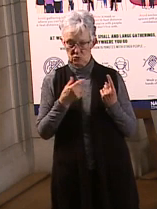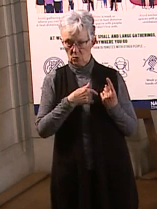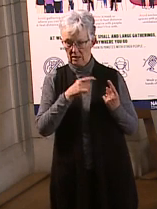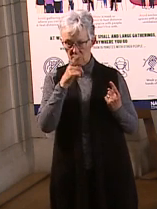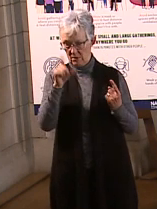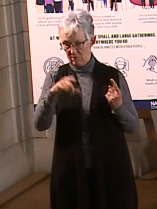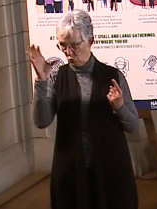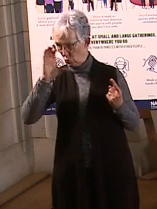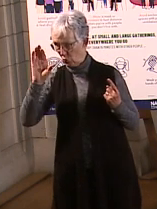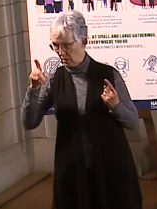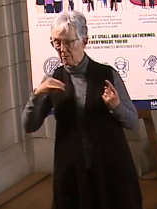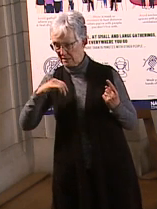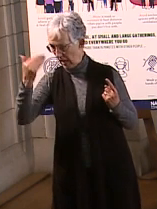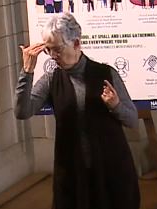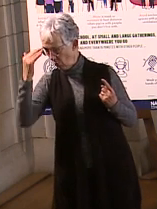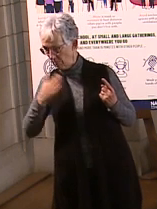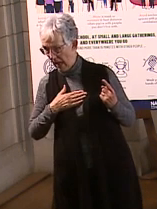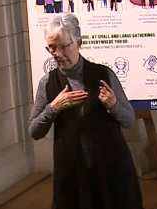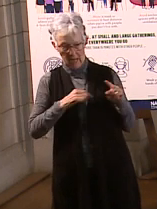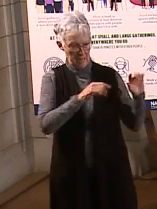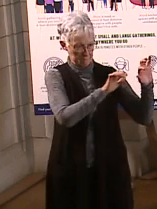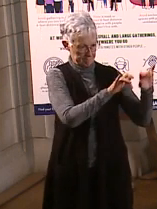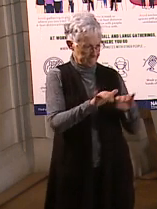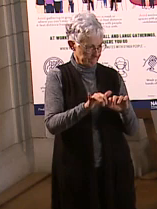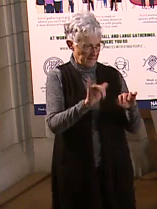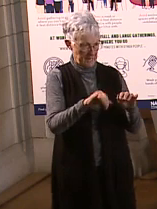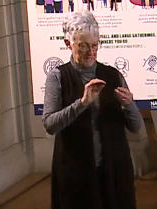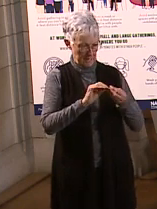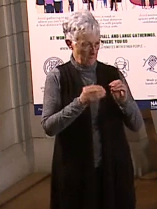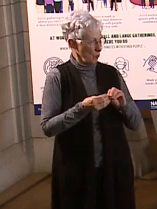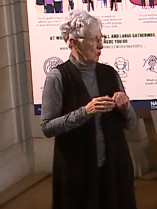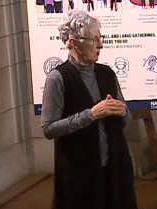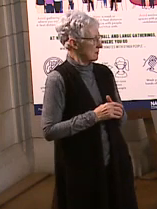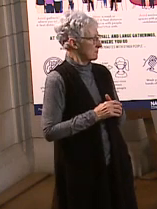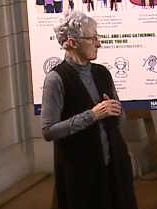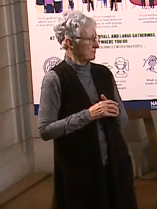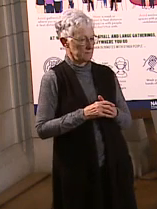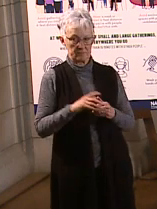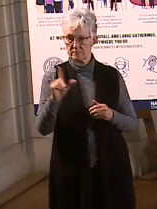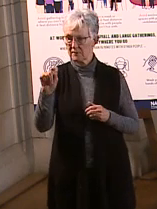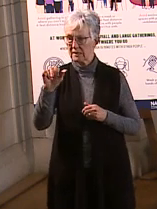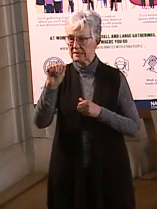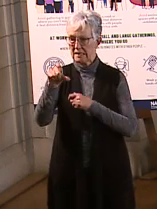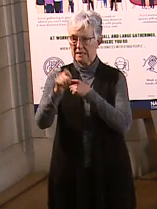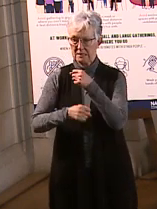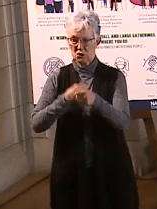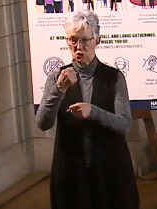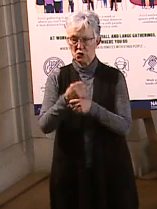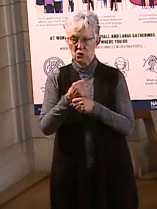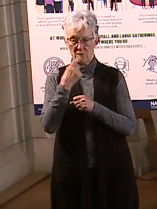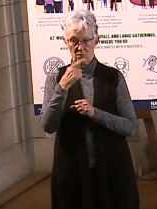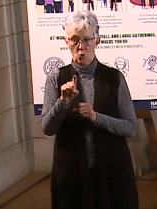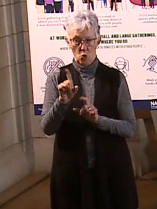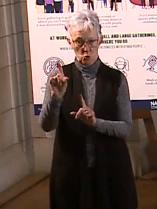that website. So we're going to enter the parcel ID, and the tax year will be 2019.